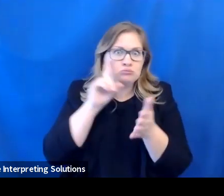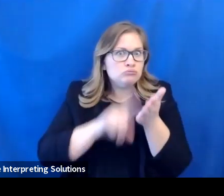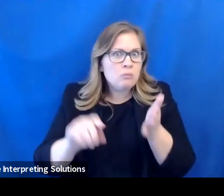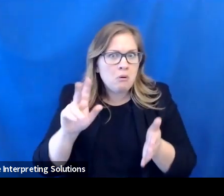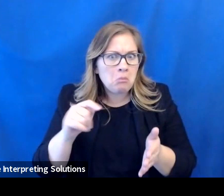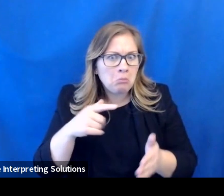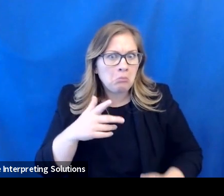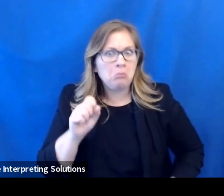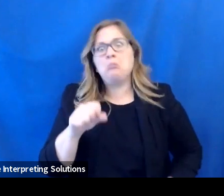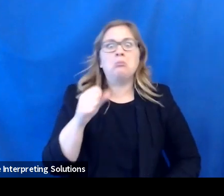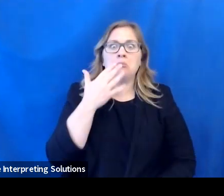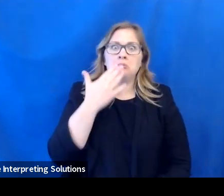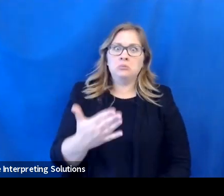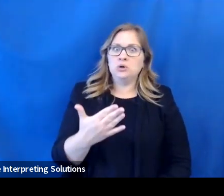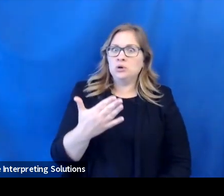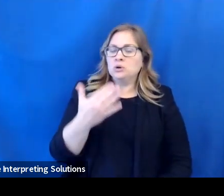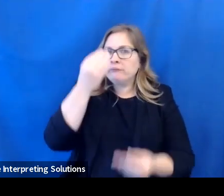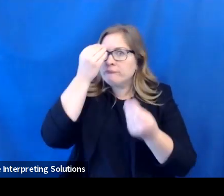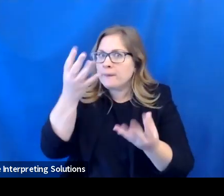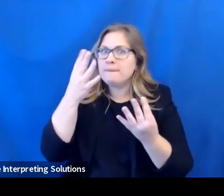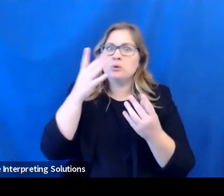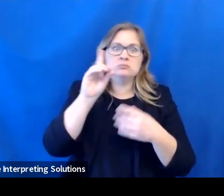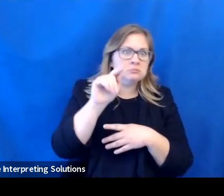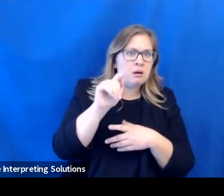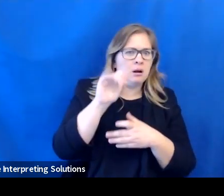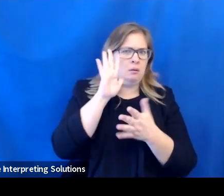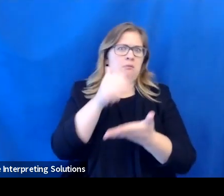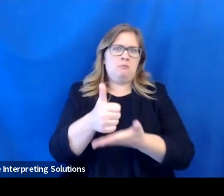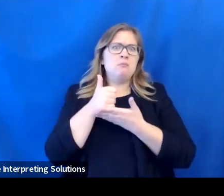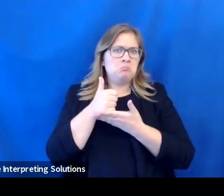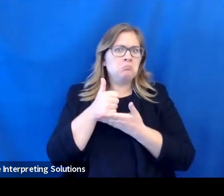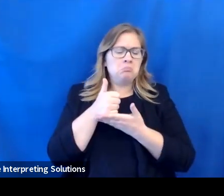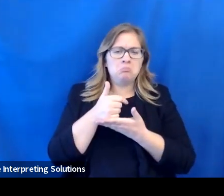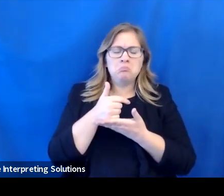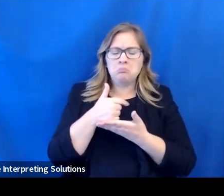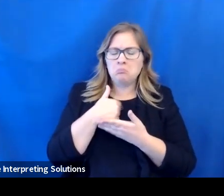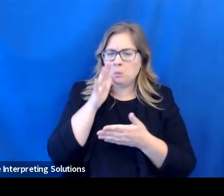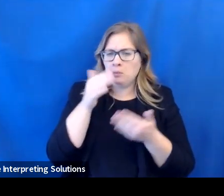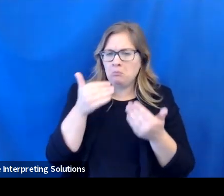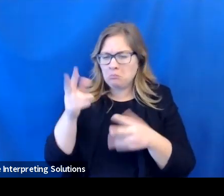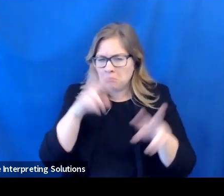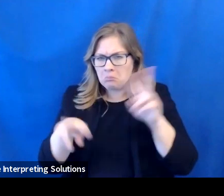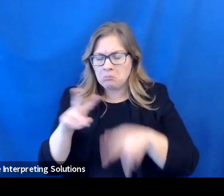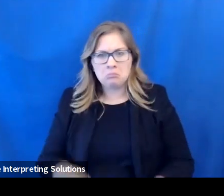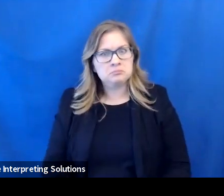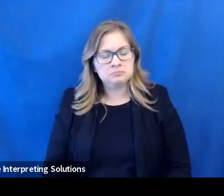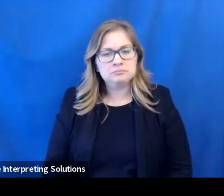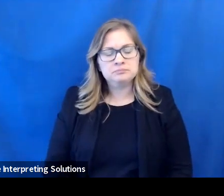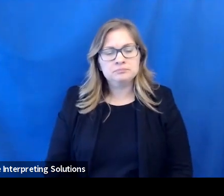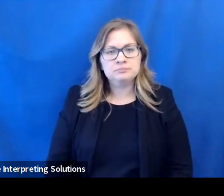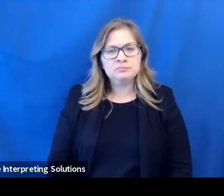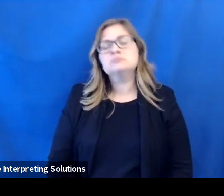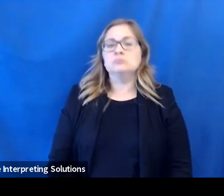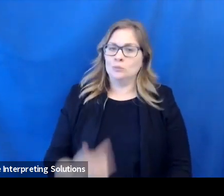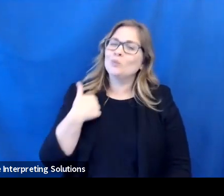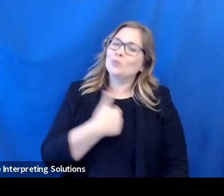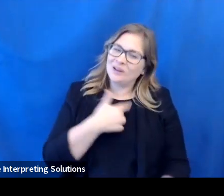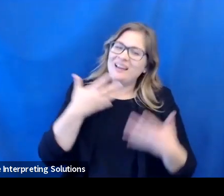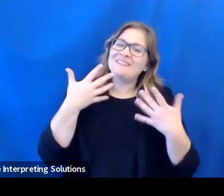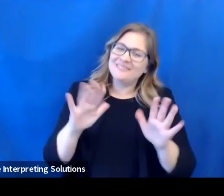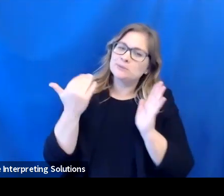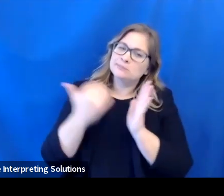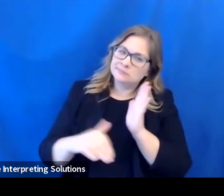helpful as well. We do, and I think I've mentioned this multiple times in the past, the amount of information sharing that's going on